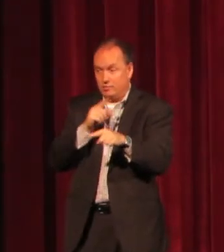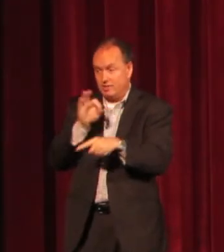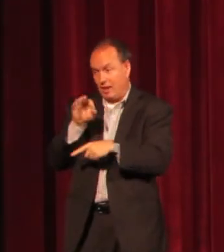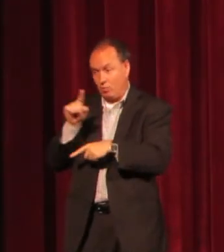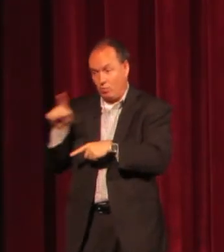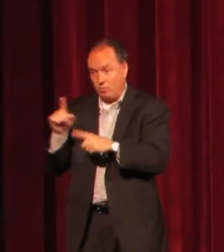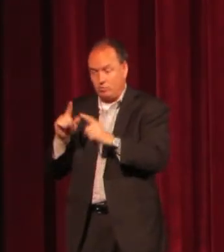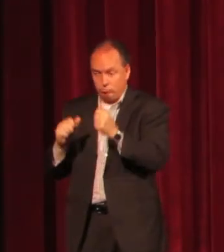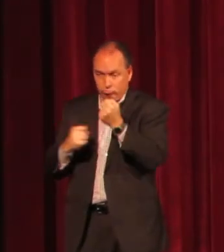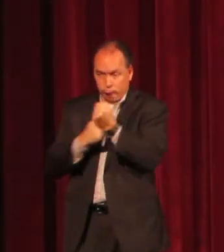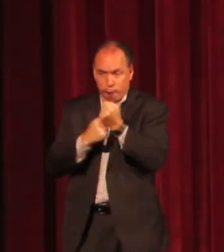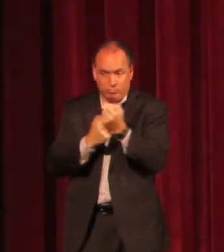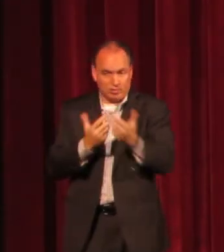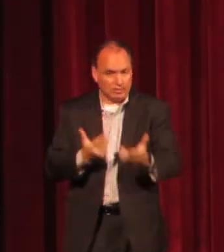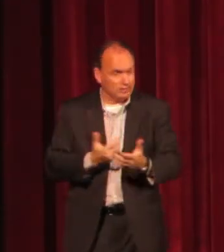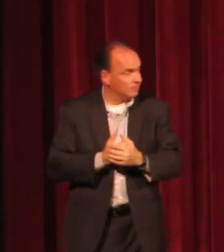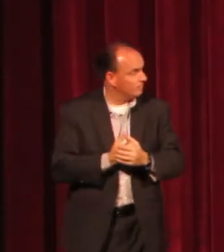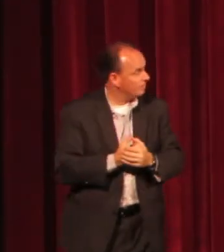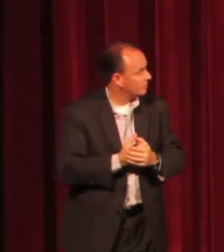to assist.